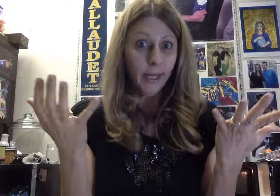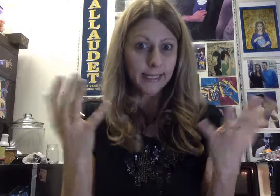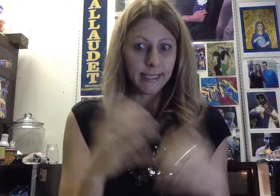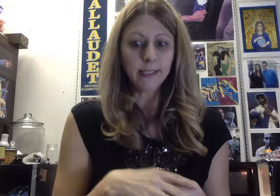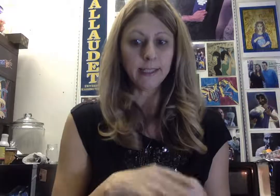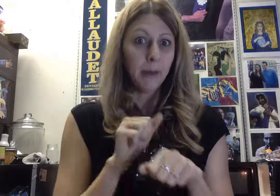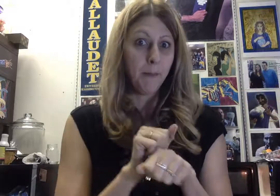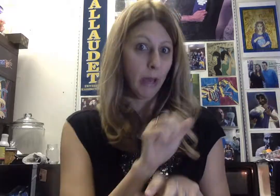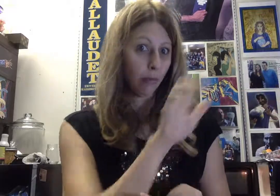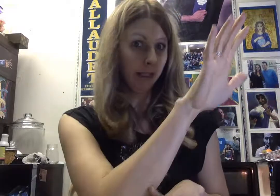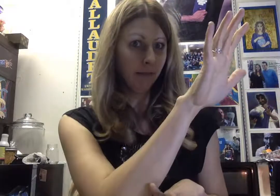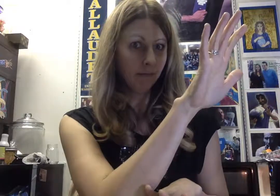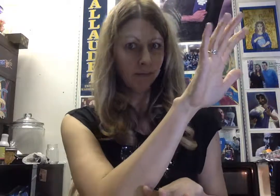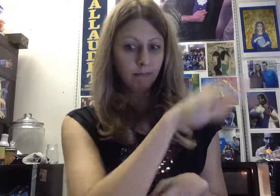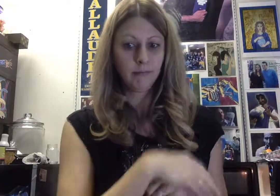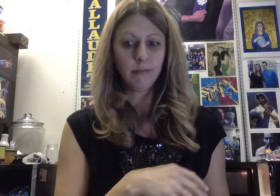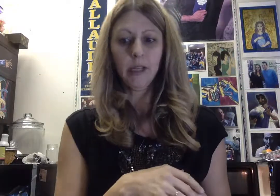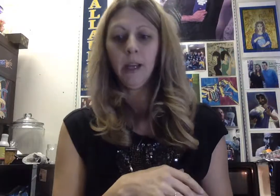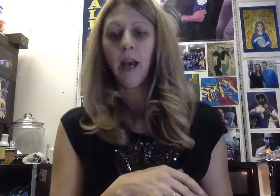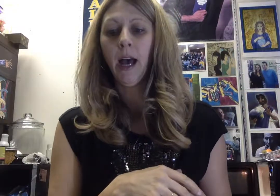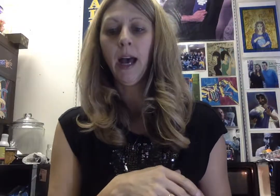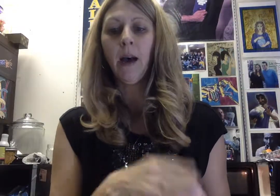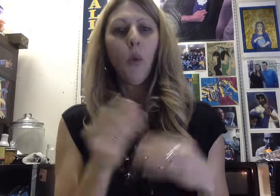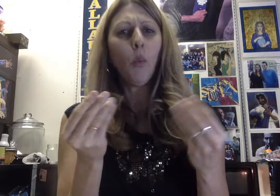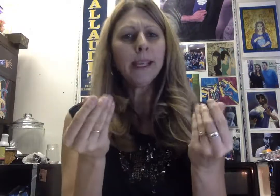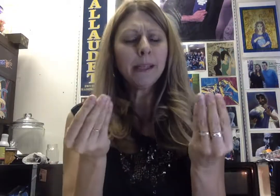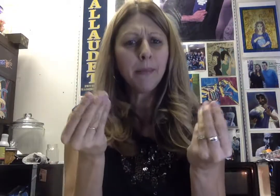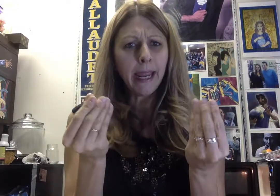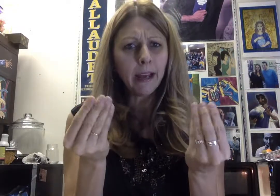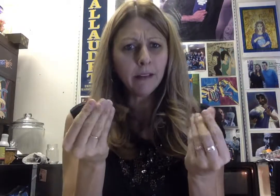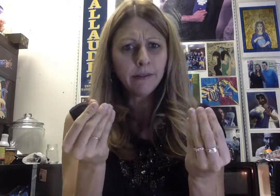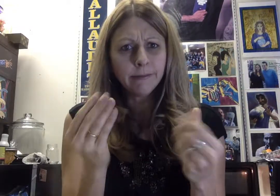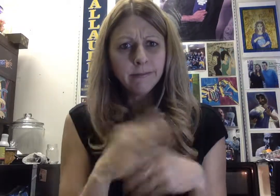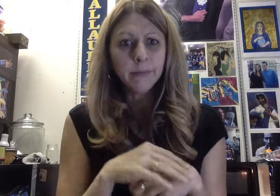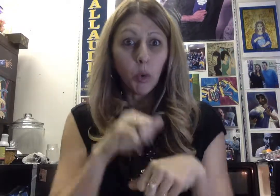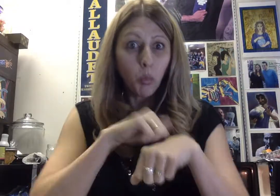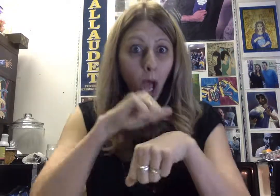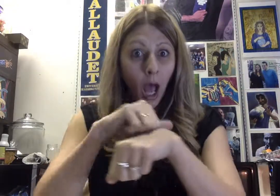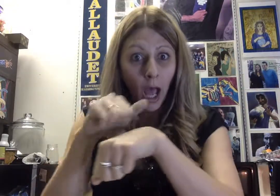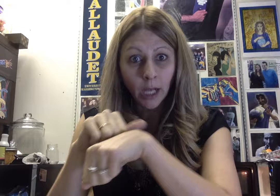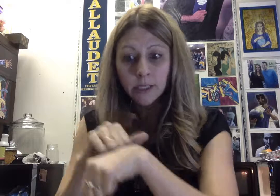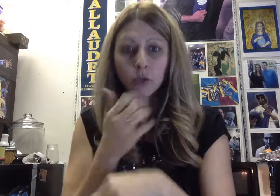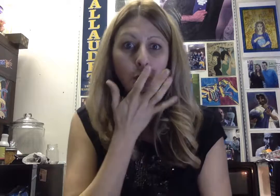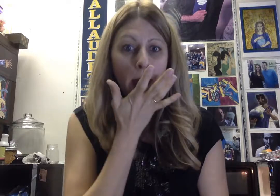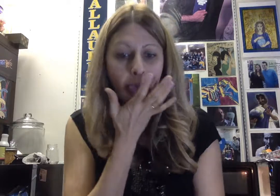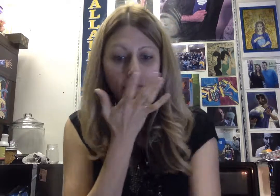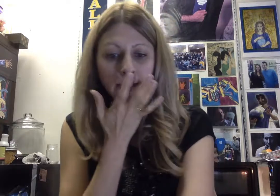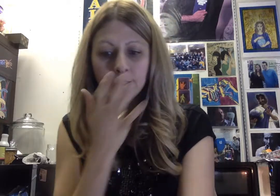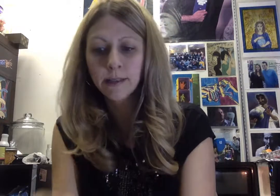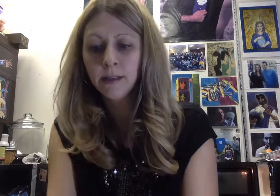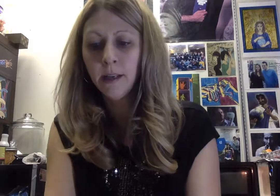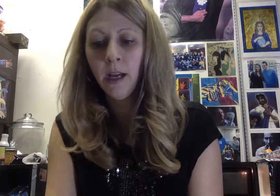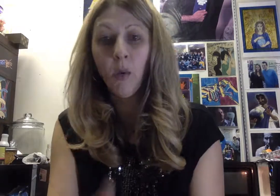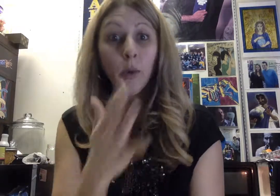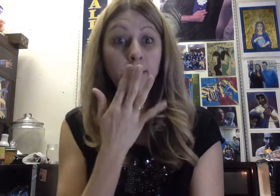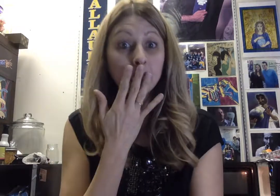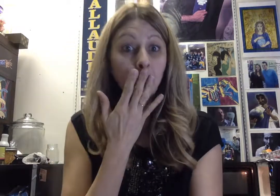is it? Is it a mountain? What is it made of? Rocks, grass. What is the